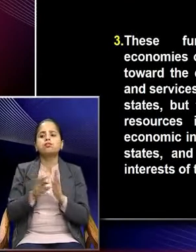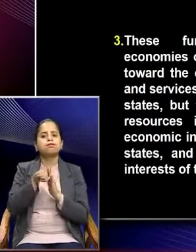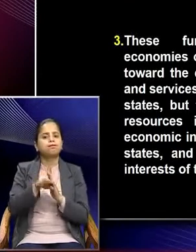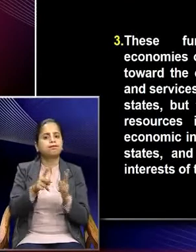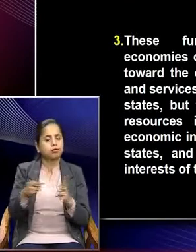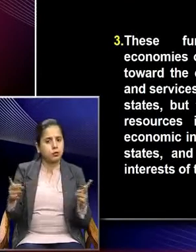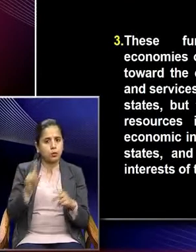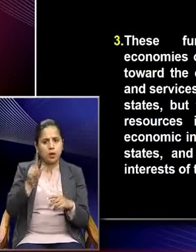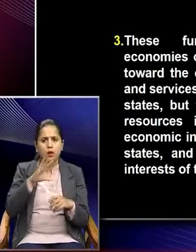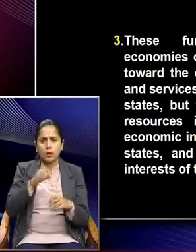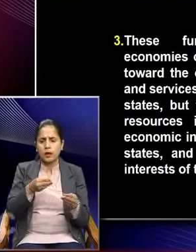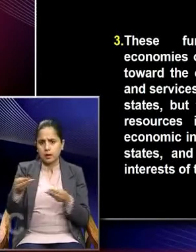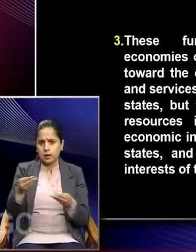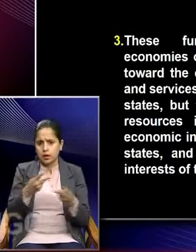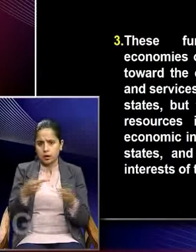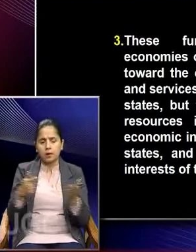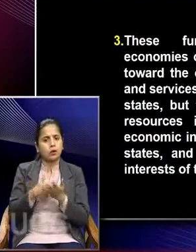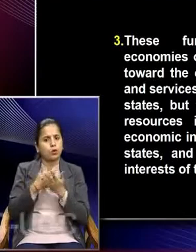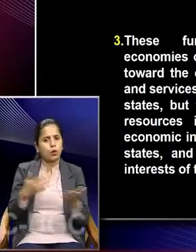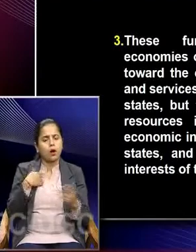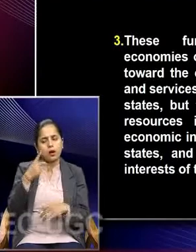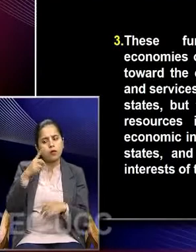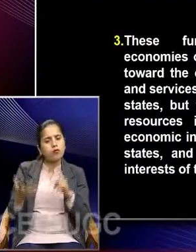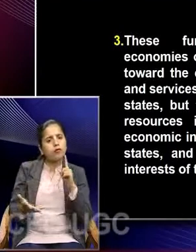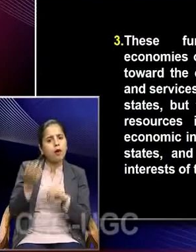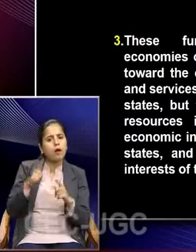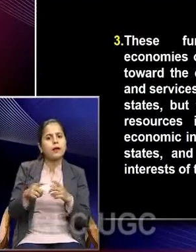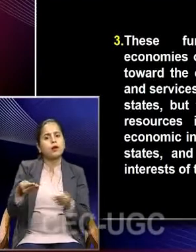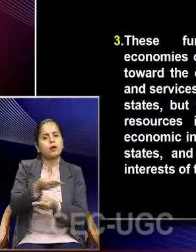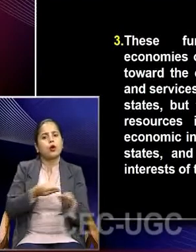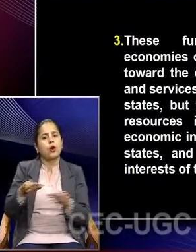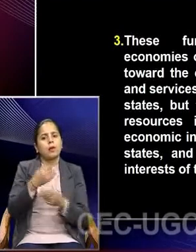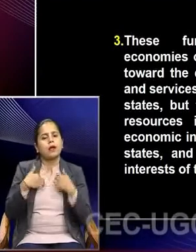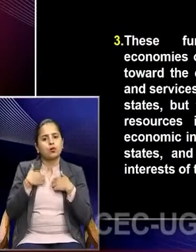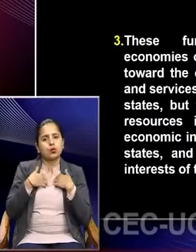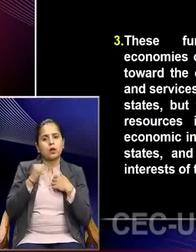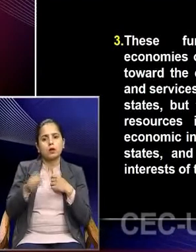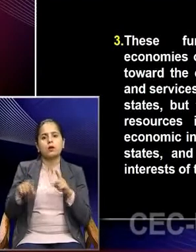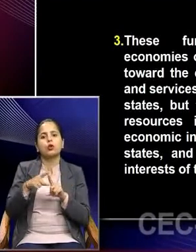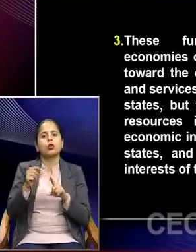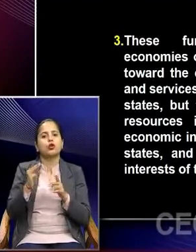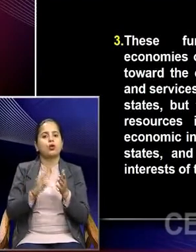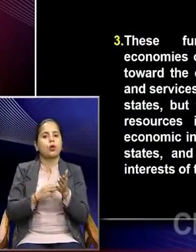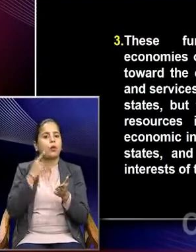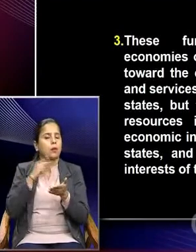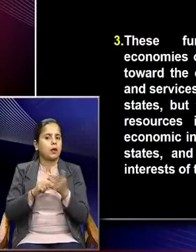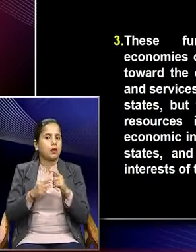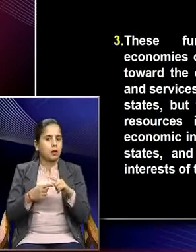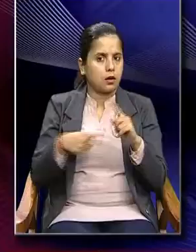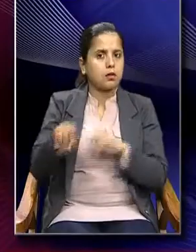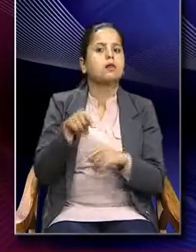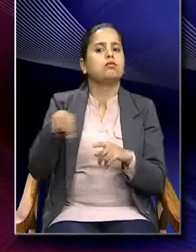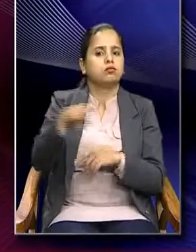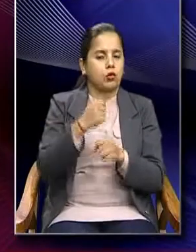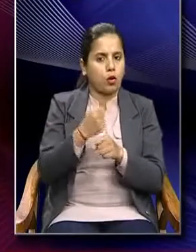the allocation of resources is determined by the economic interest of the dominant states. So basically the